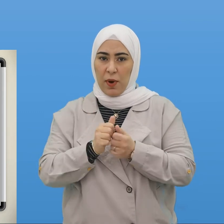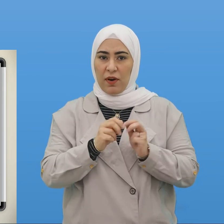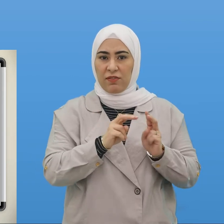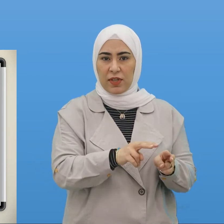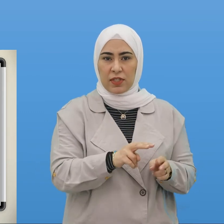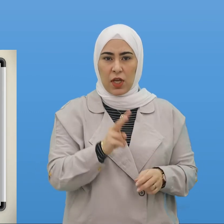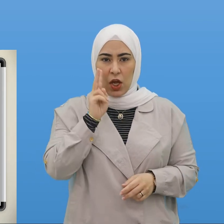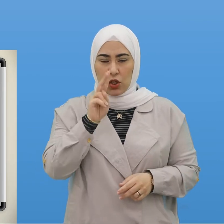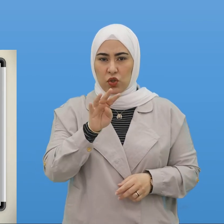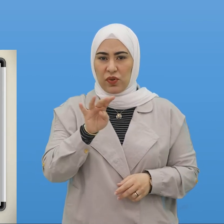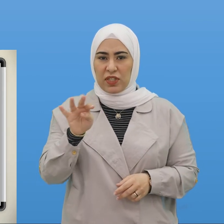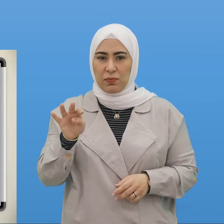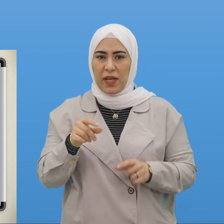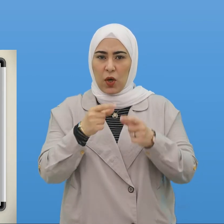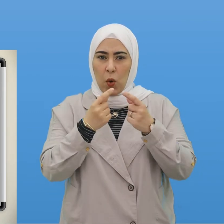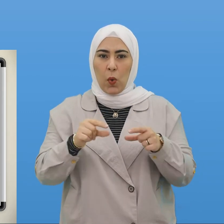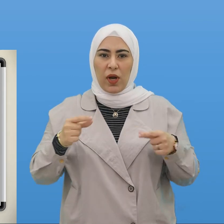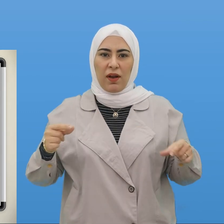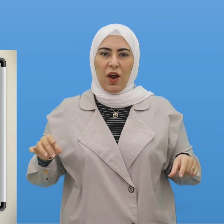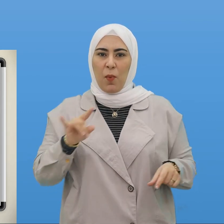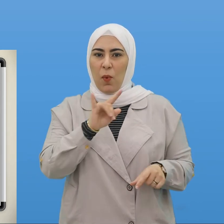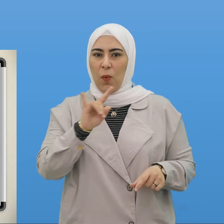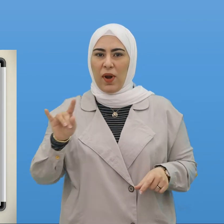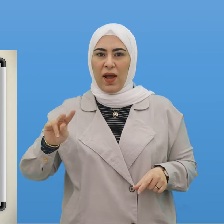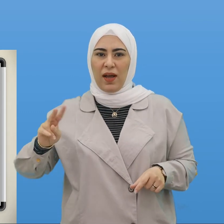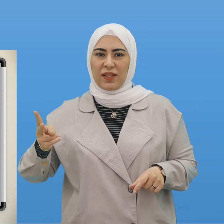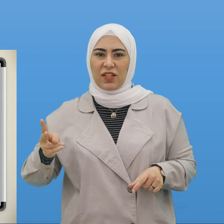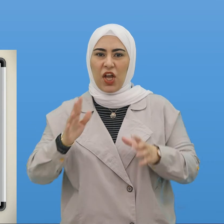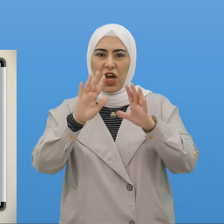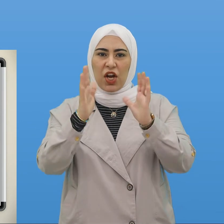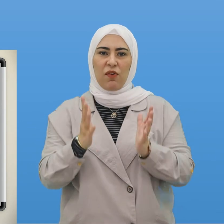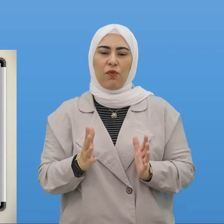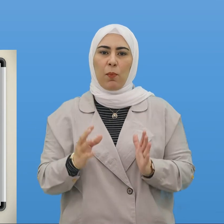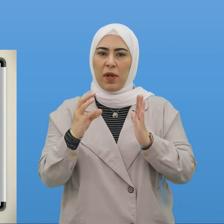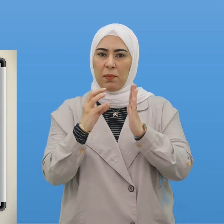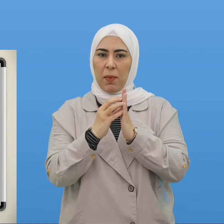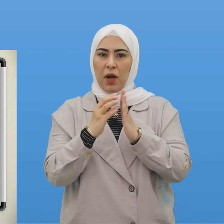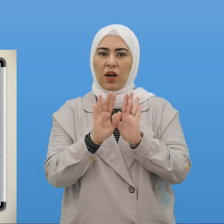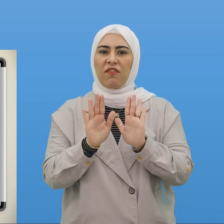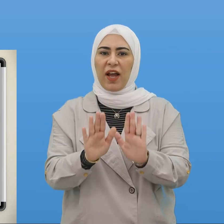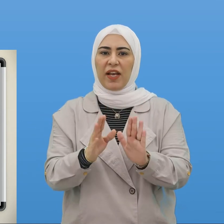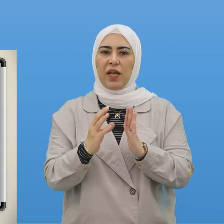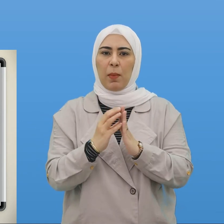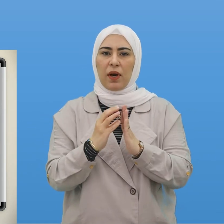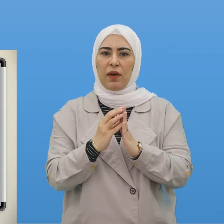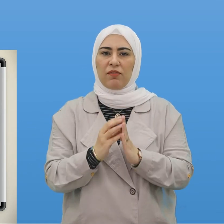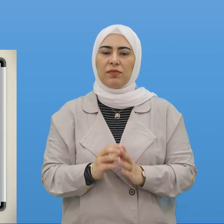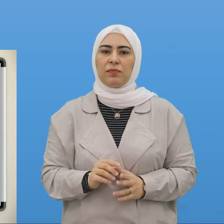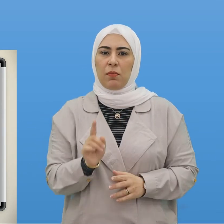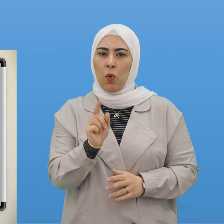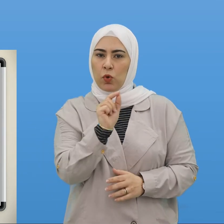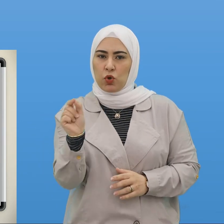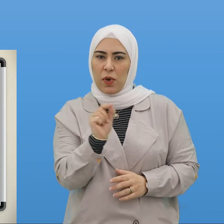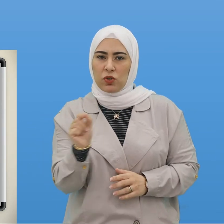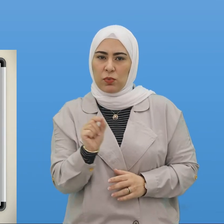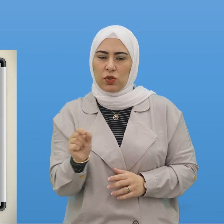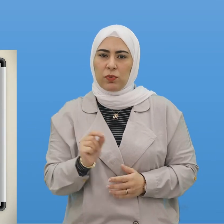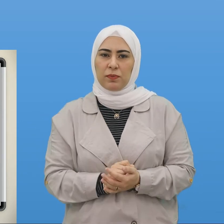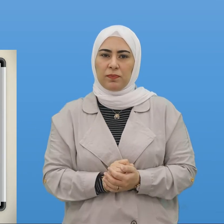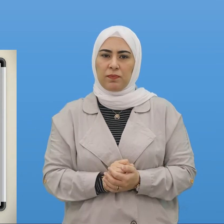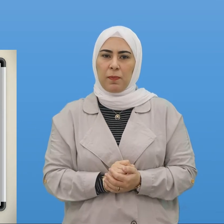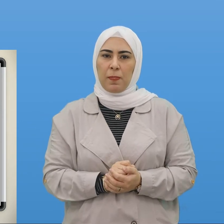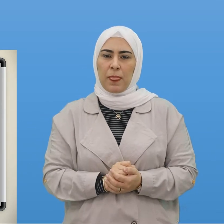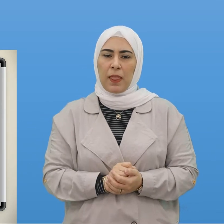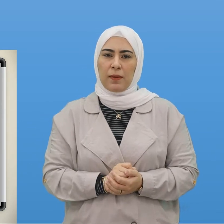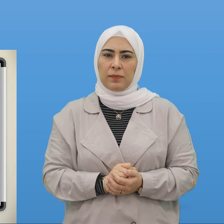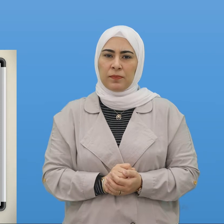the grammar, and don't change the format. Leave it as a paragraph, don't write it as points. Then total up